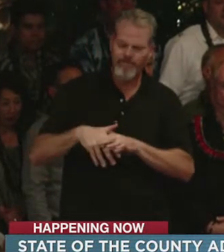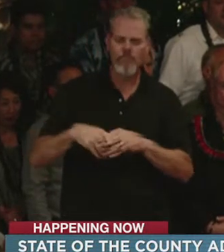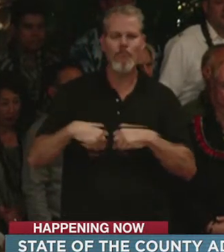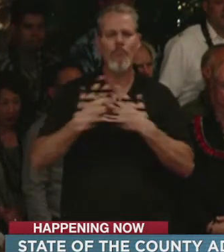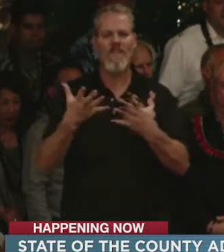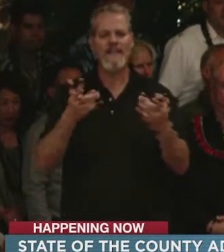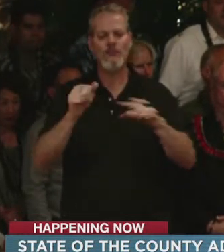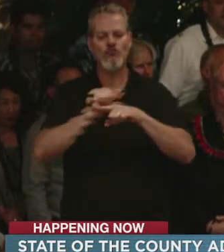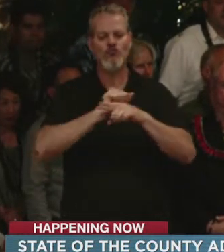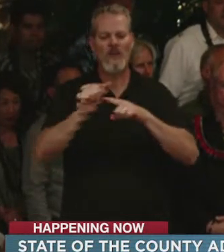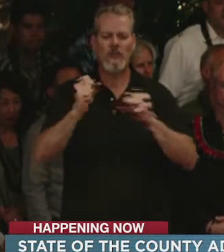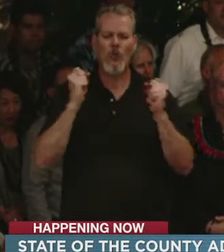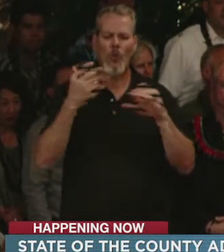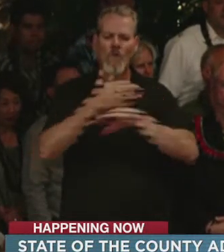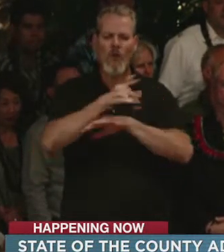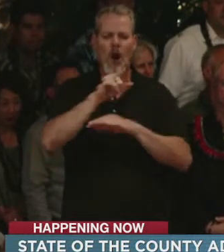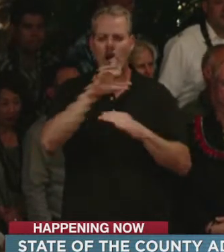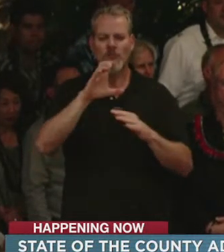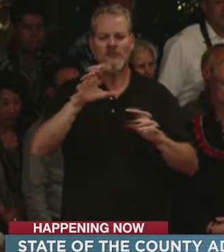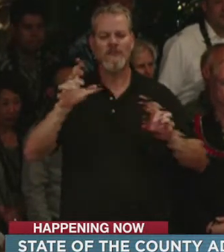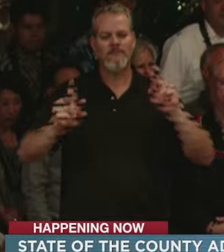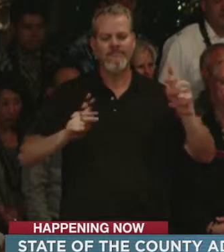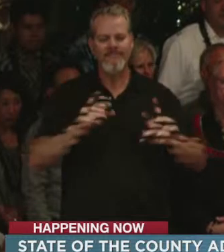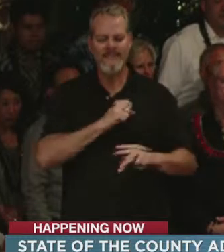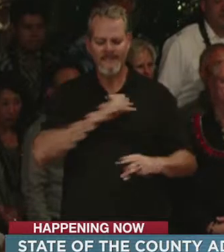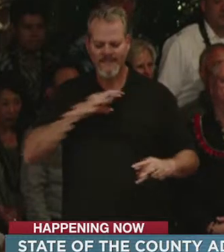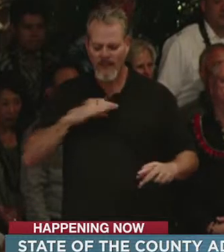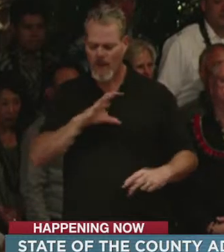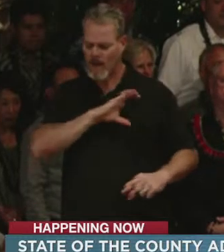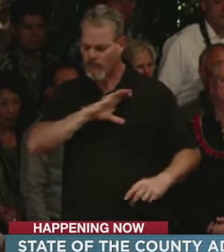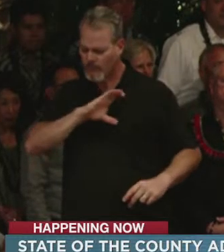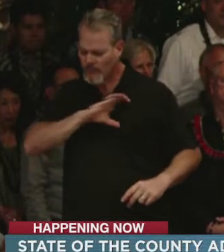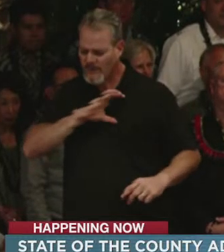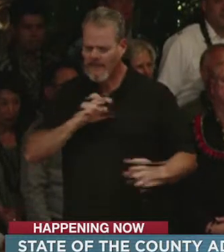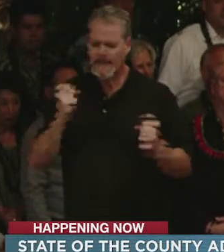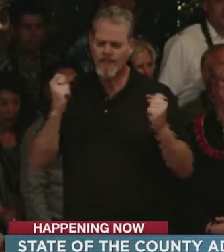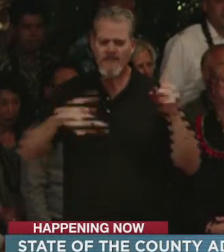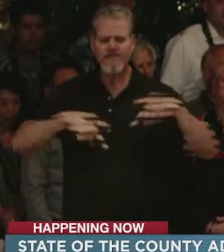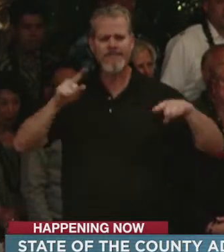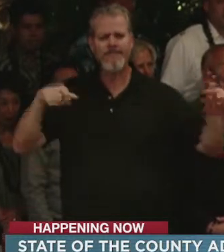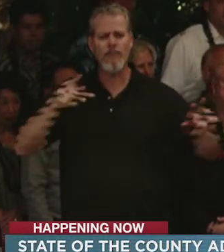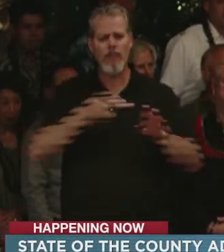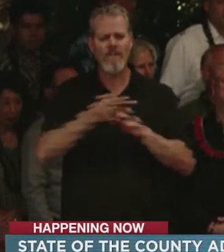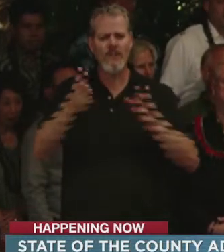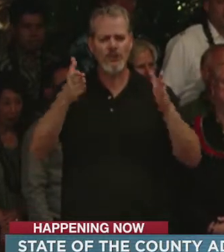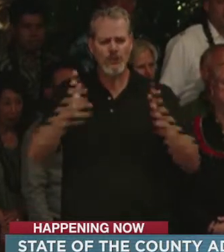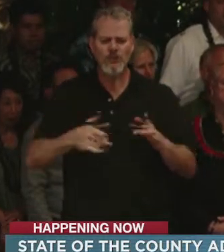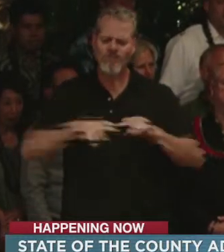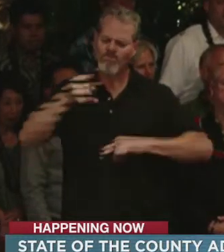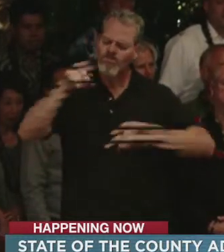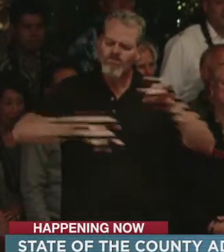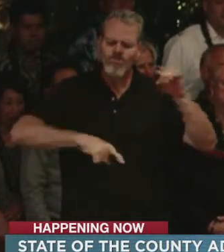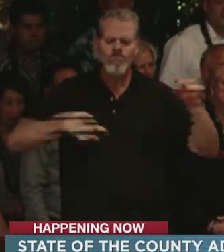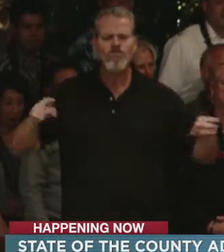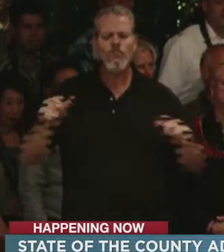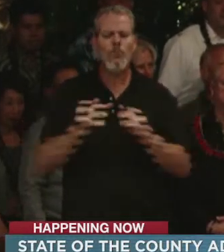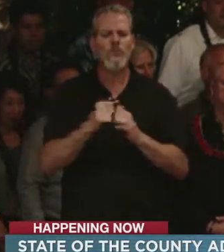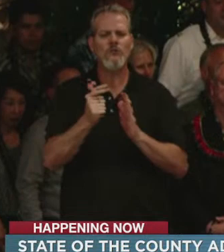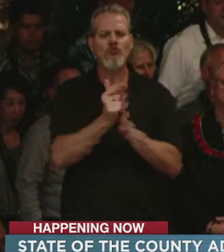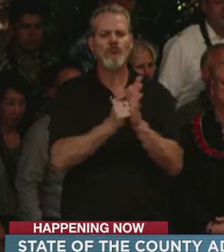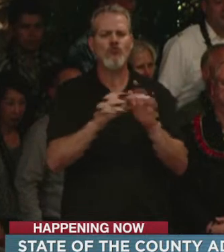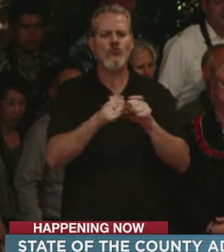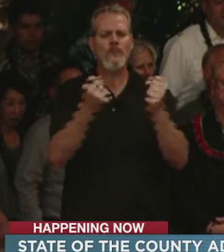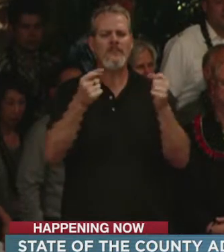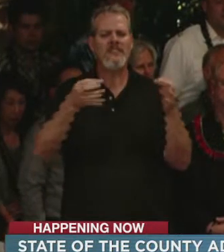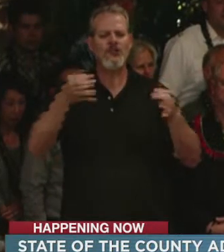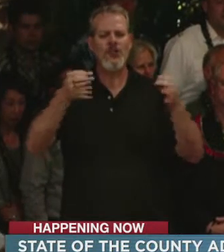to hundreds of staff, police, multidisciplinary professionals in a diverse array of criminal justice focus areas,